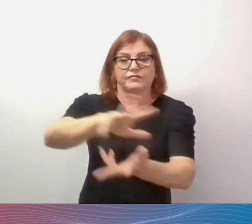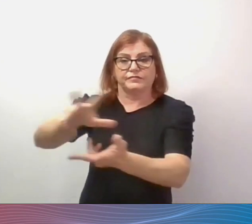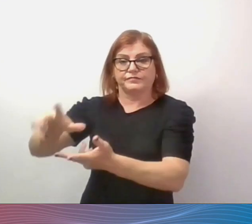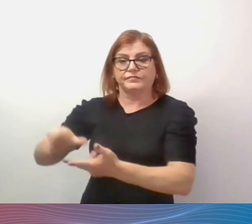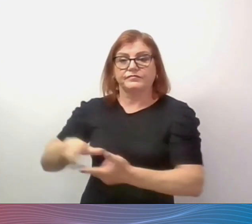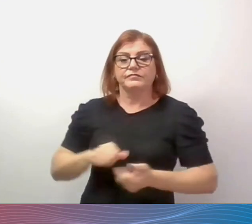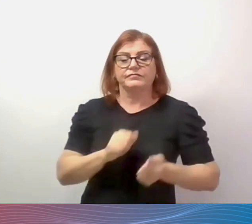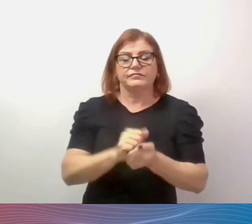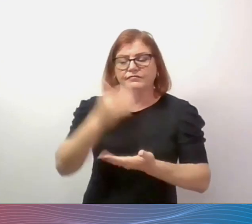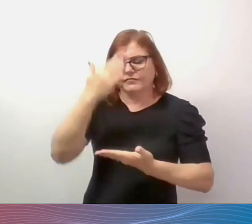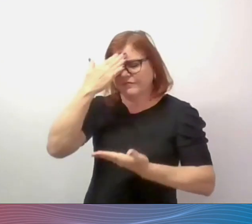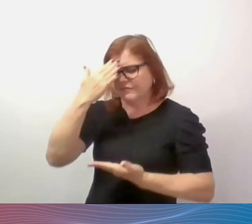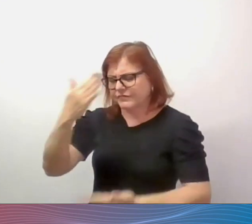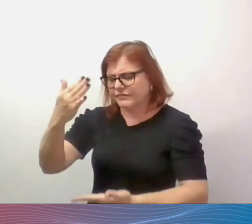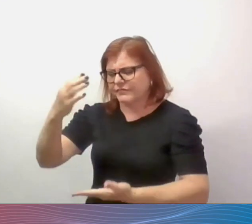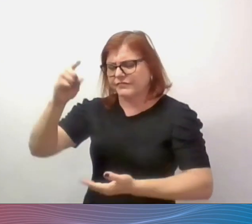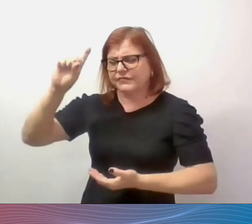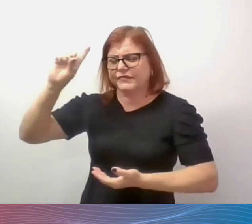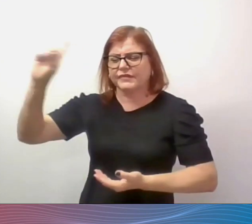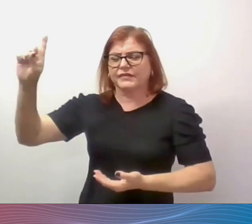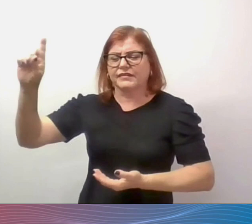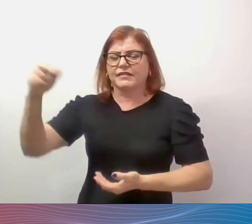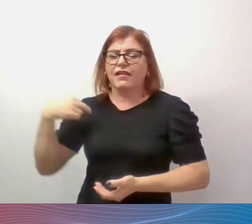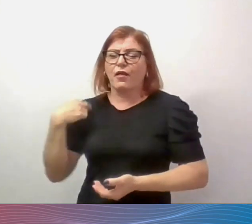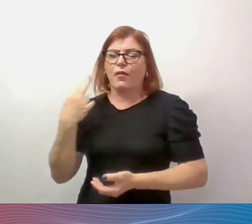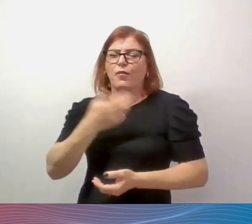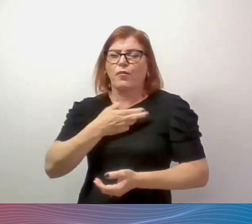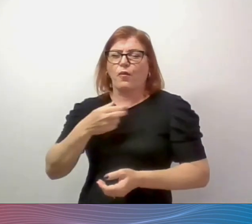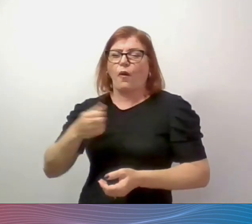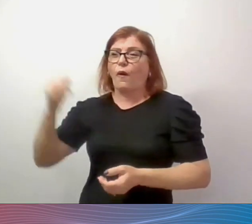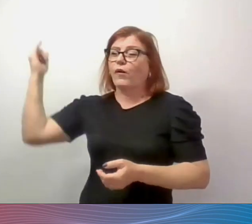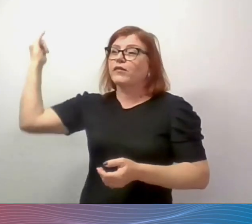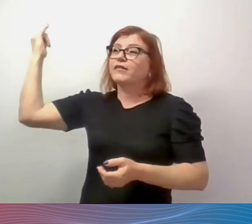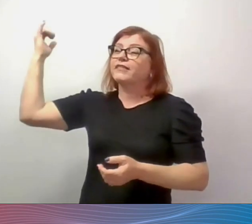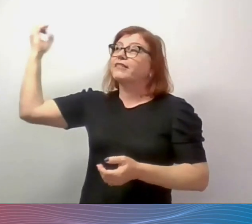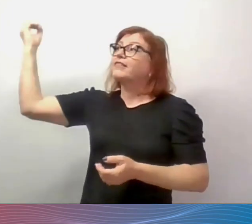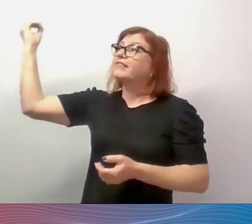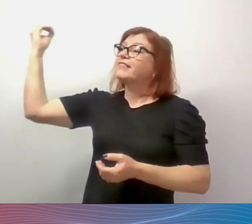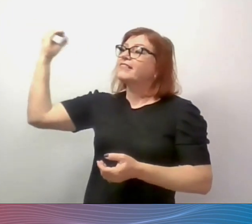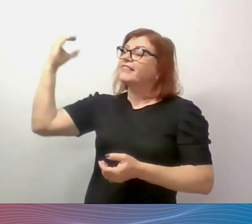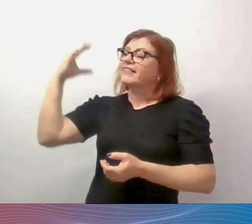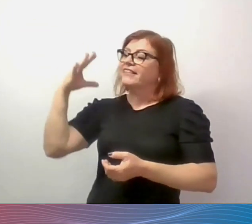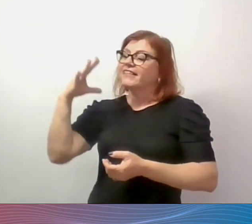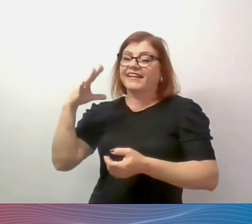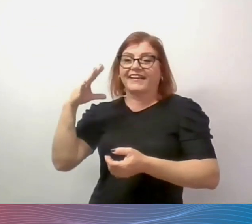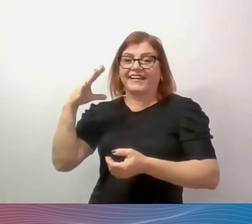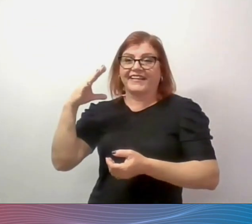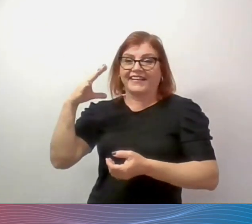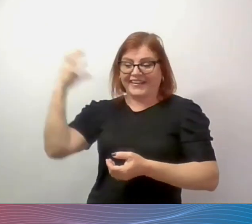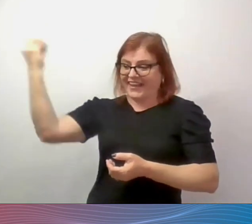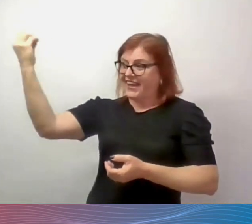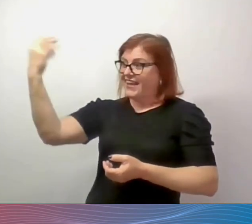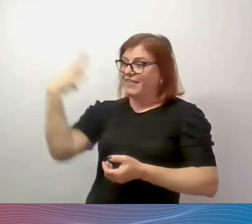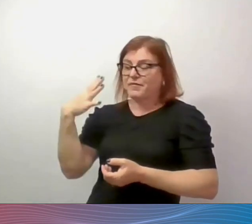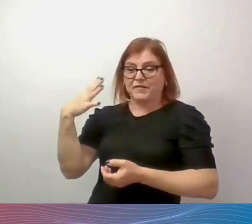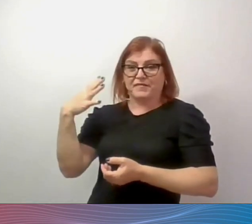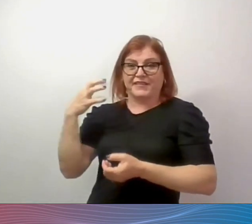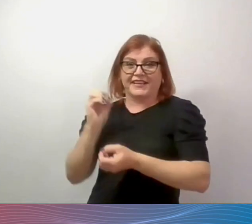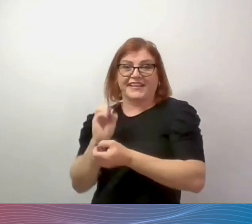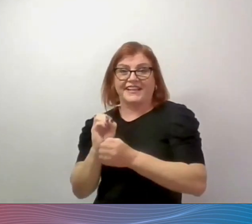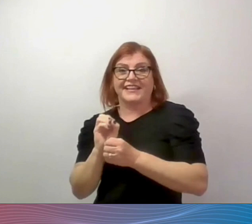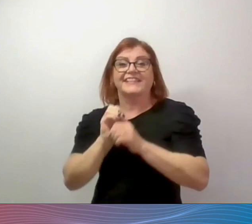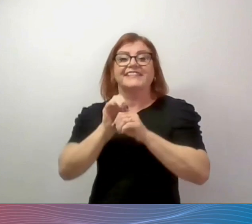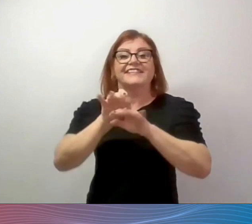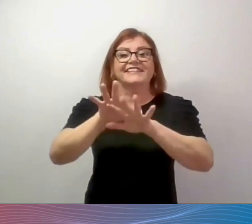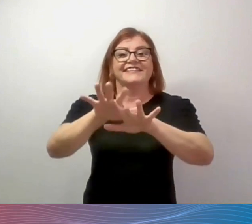Deus, nós nos tornamos um canal também da graça para fluir para os outros. Thank God we became a channel of